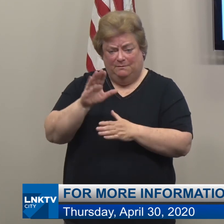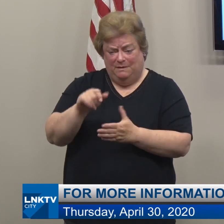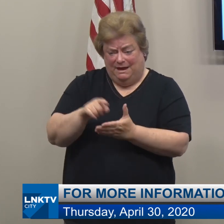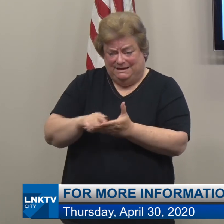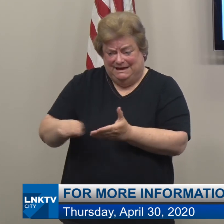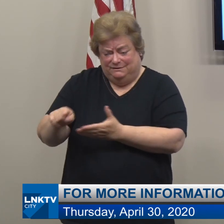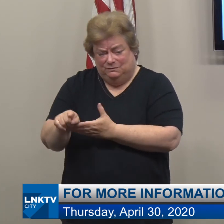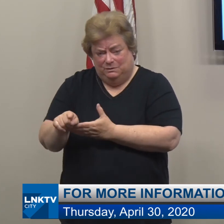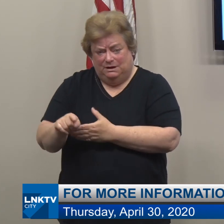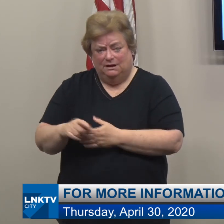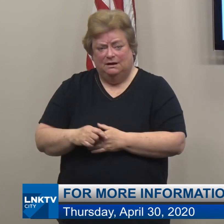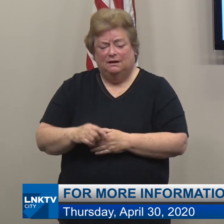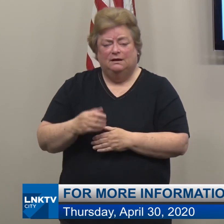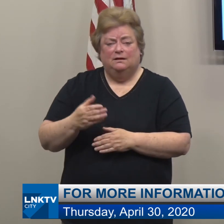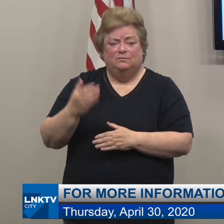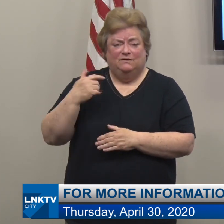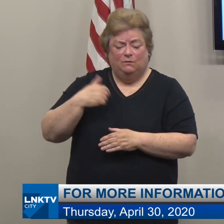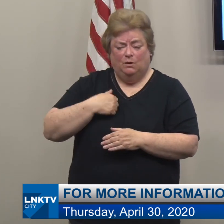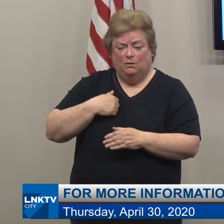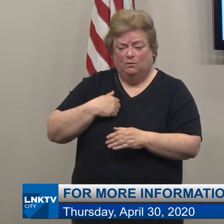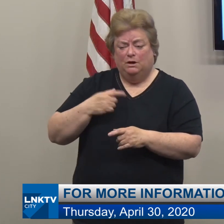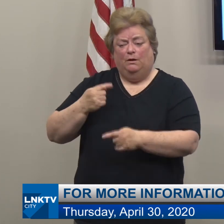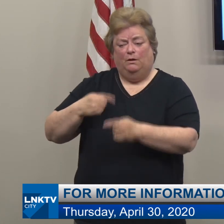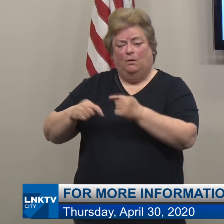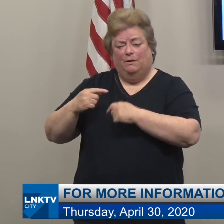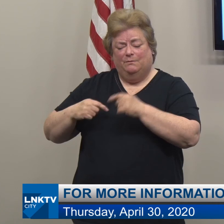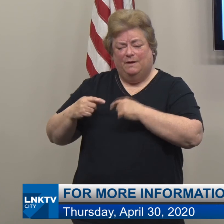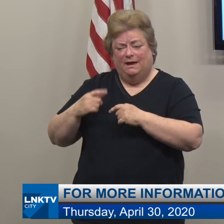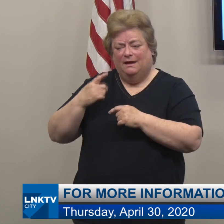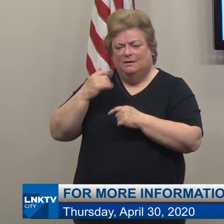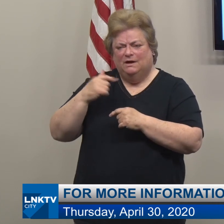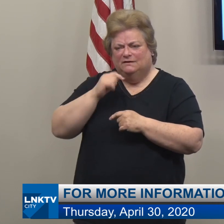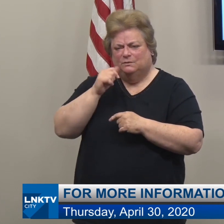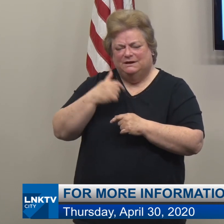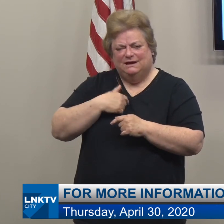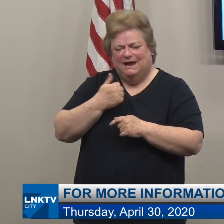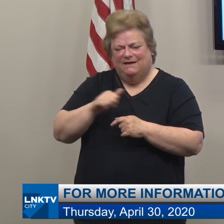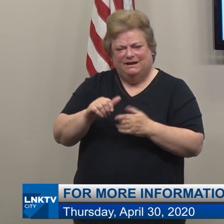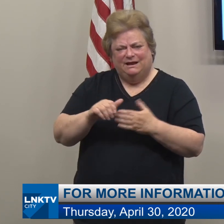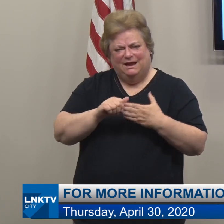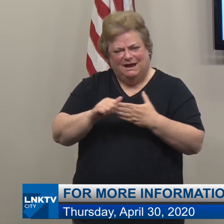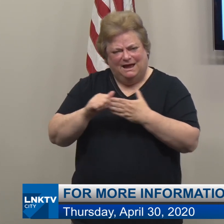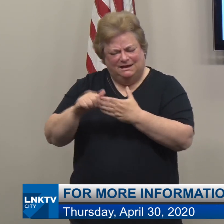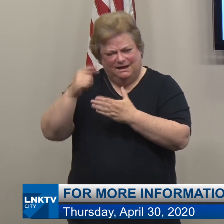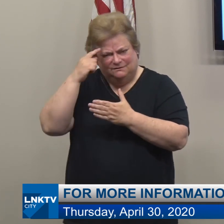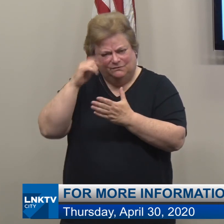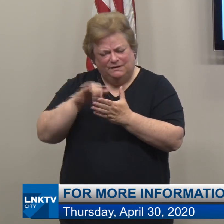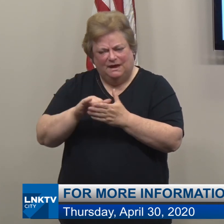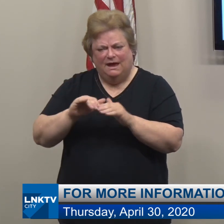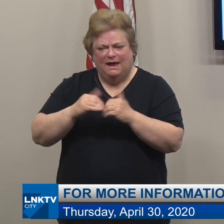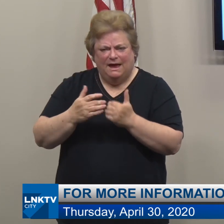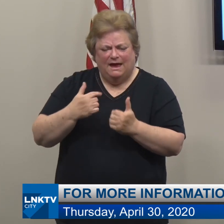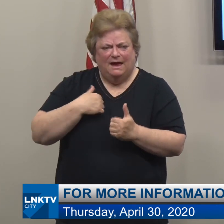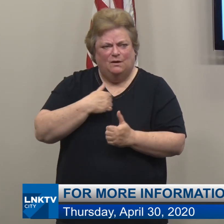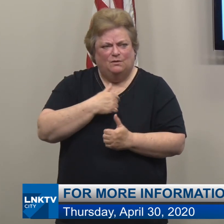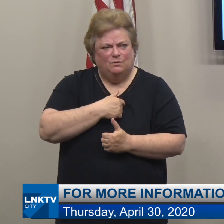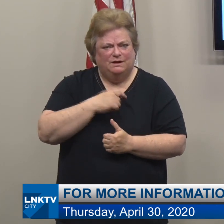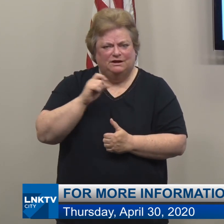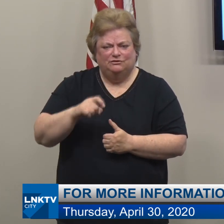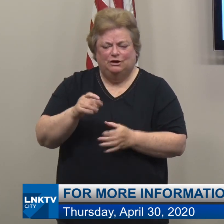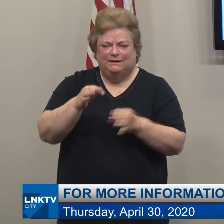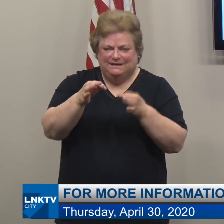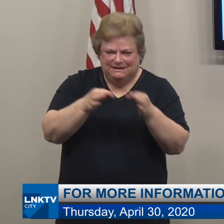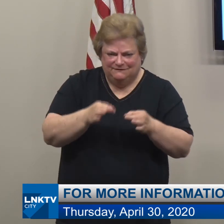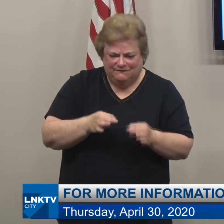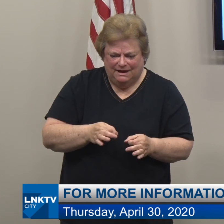We were actively engaged going back in because there weren't guidelines at first about how we should